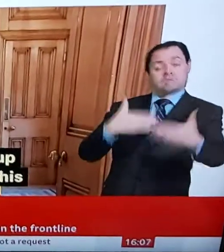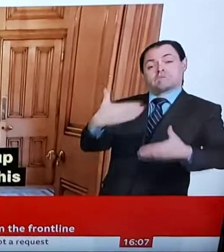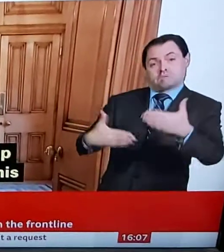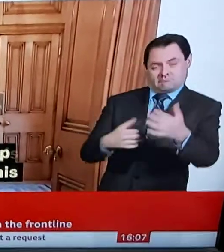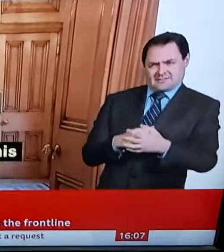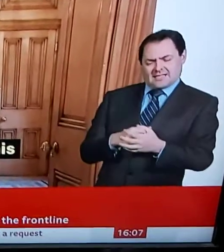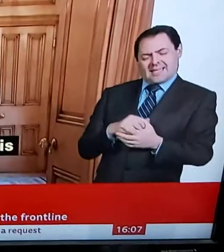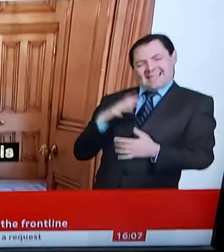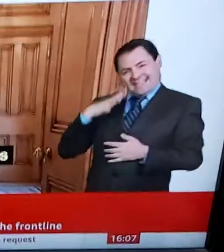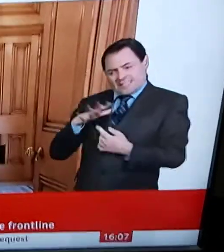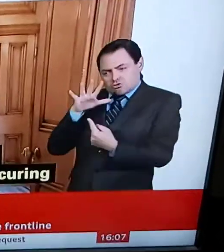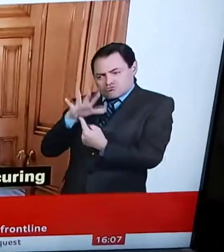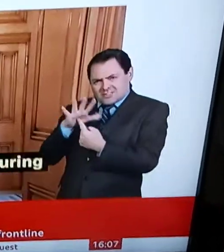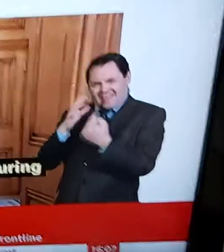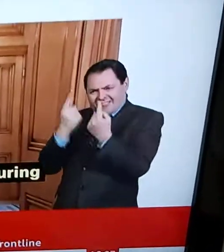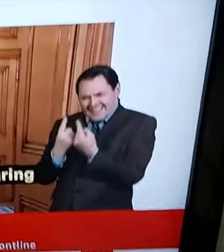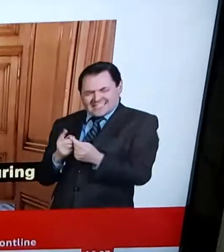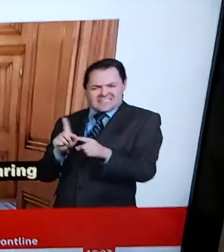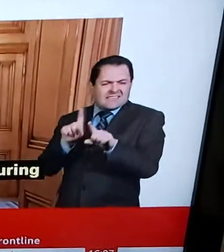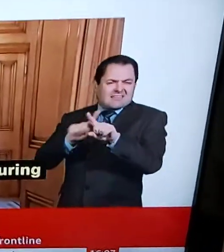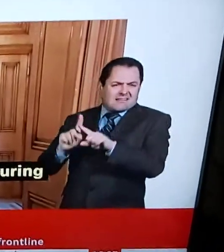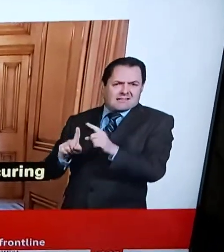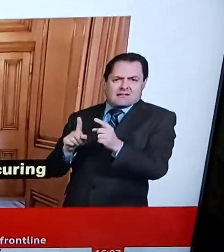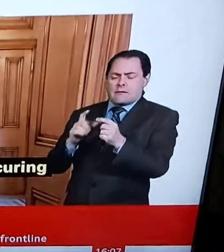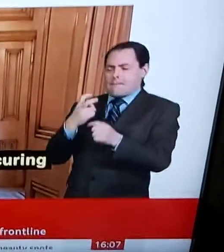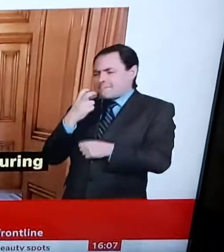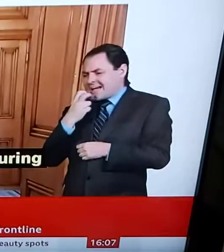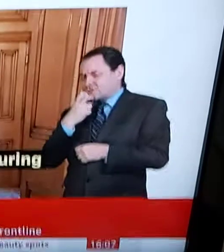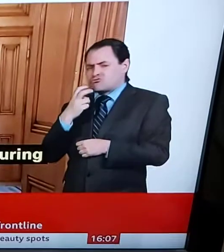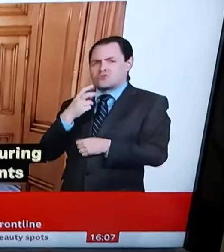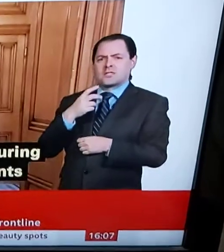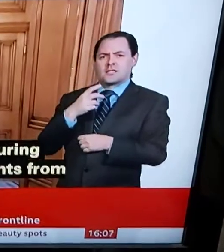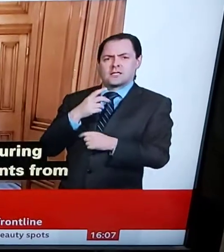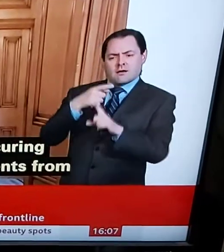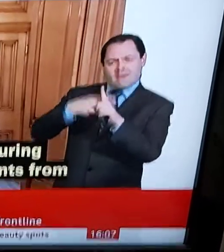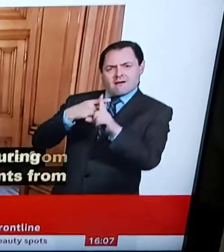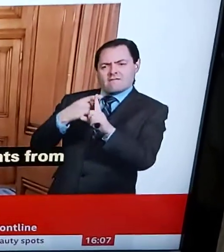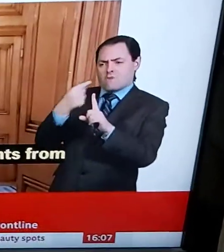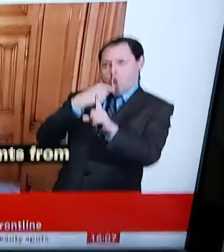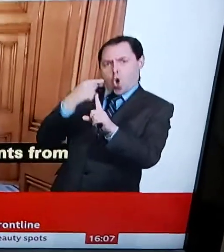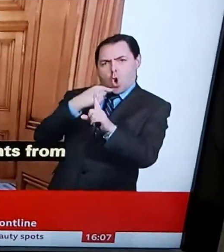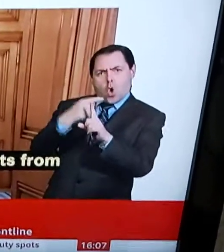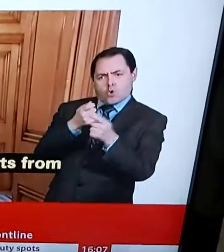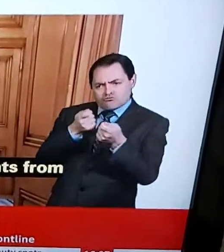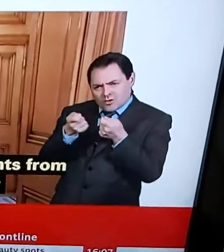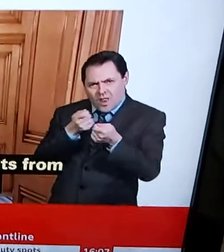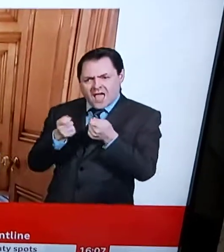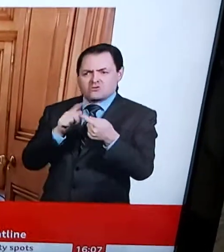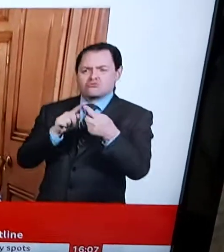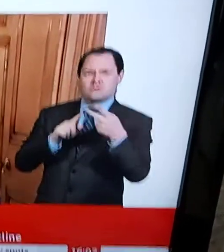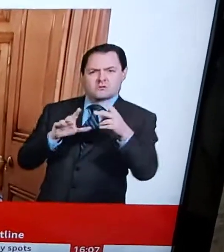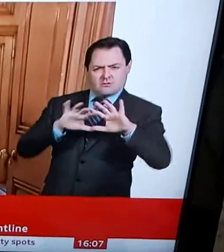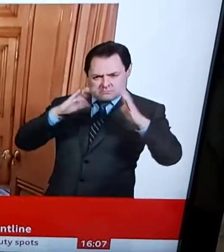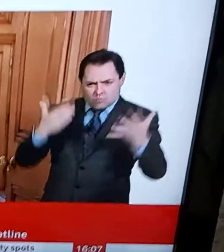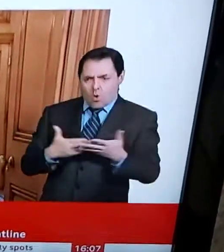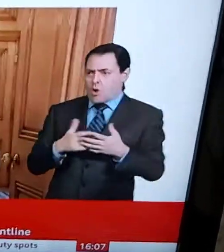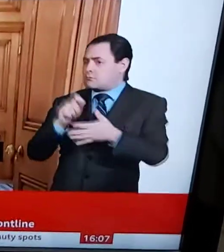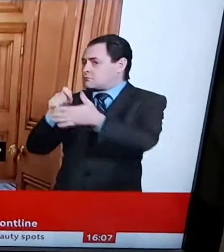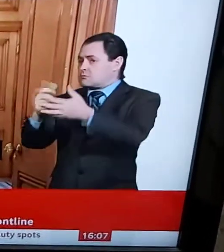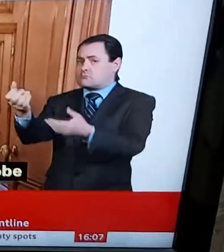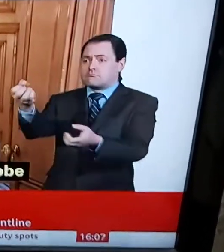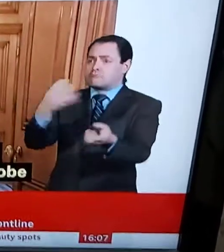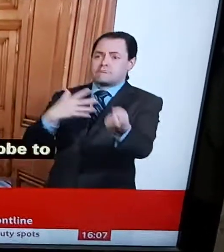components, from lithium-ion batteries to flow regulators, from across the globe to assemble here. The first of the ventilators that the